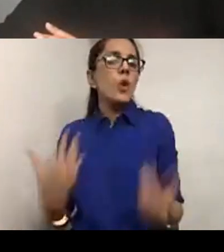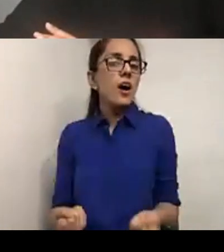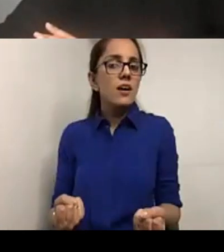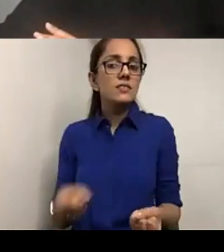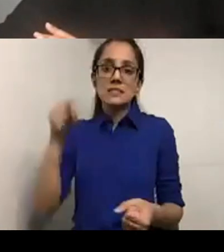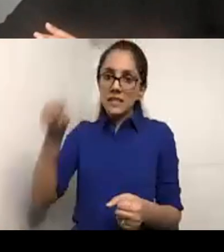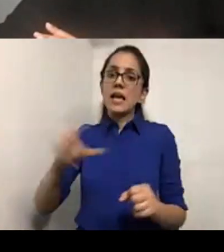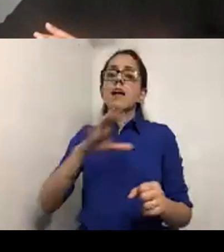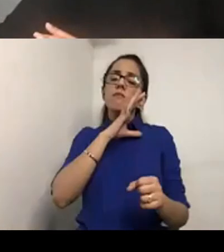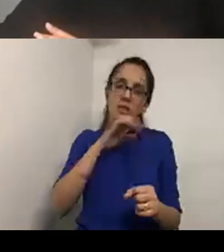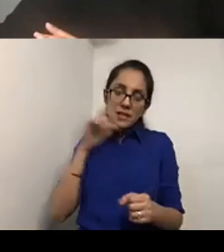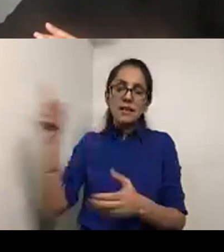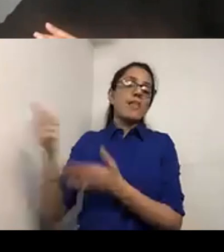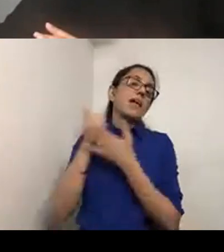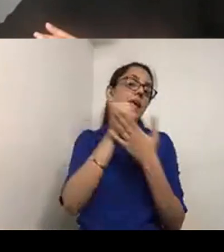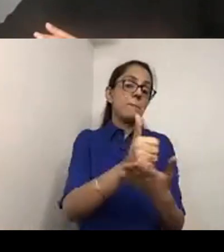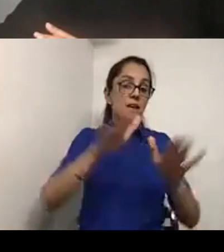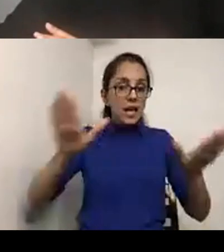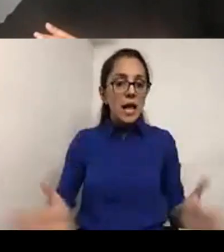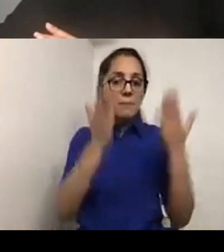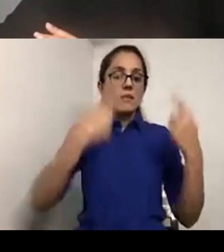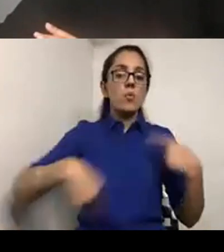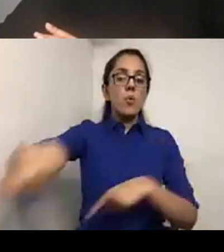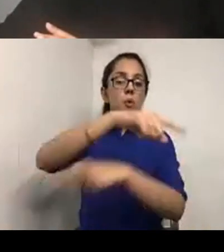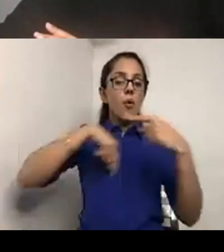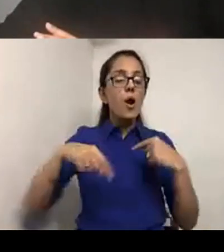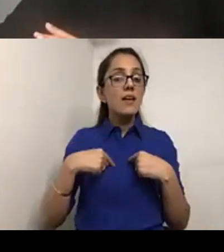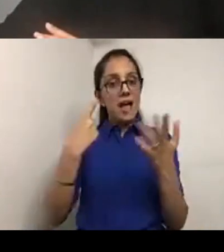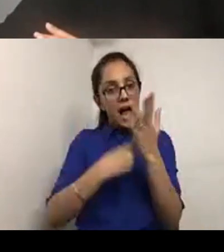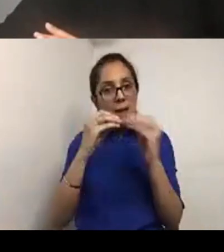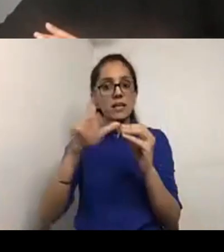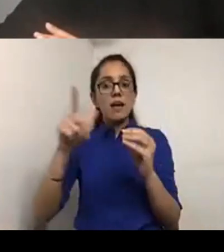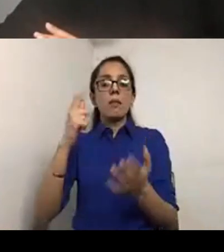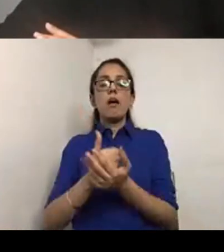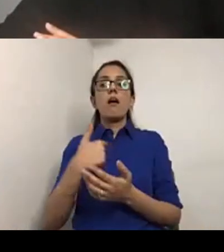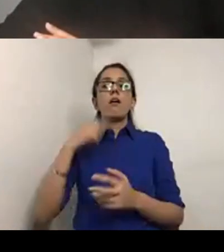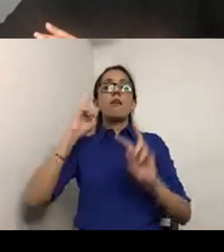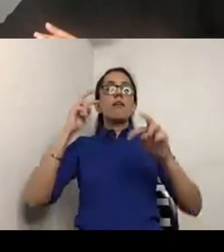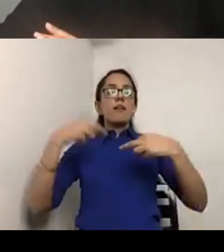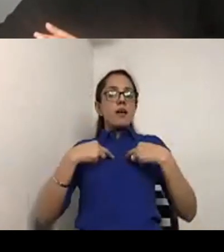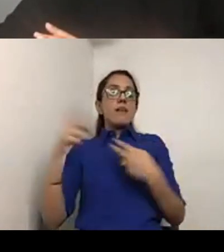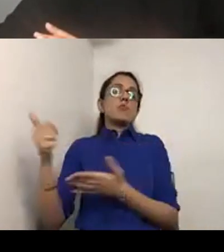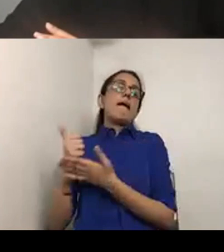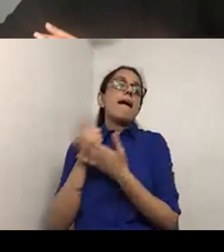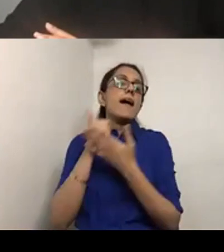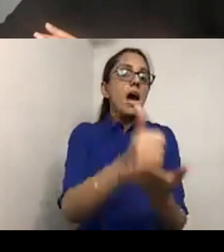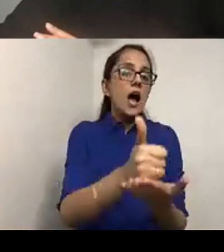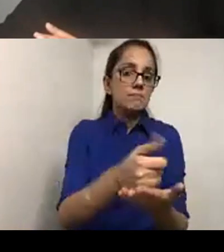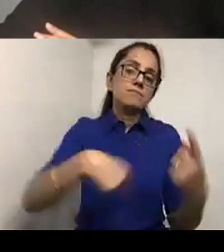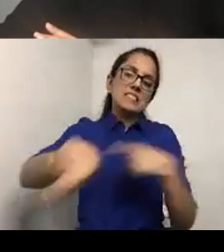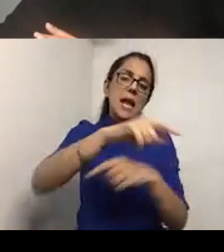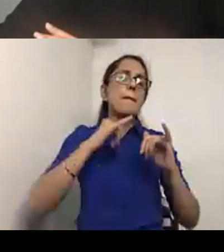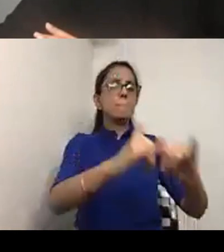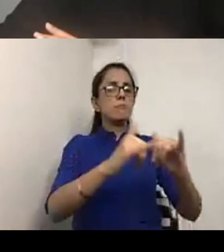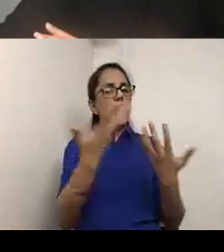think Enable India is enabling me as RBL Bank to help you to become one of us